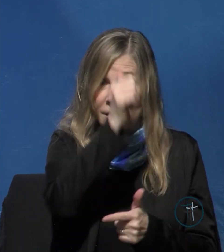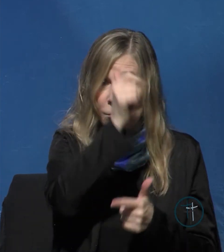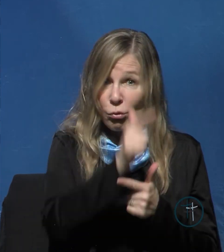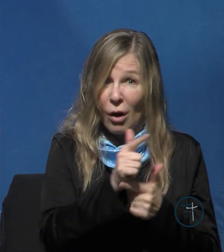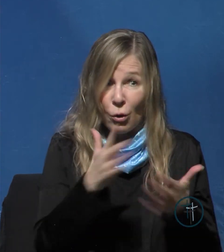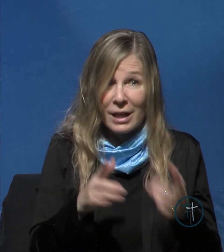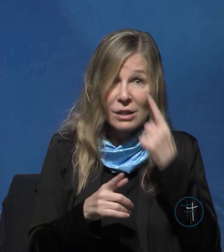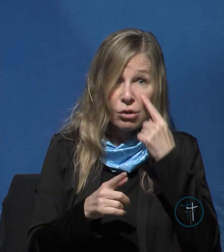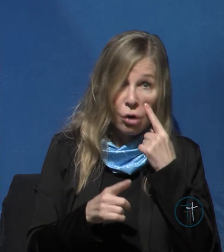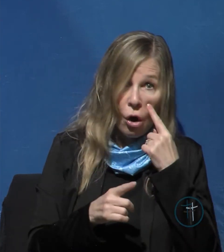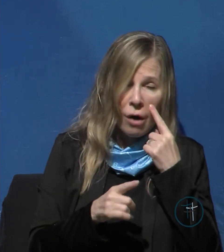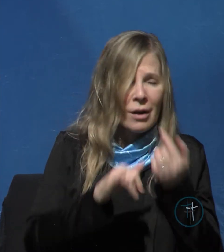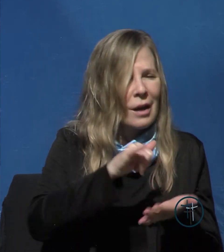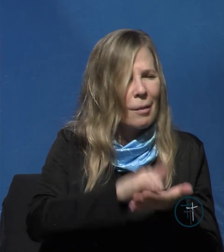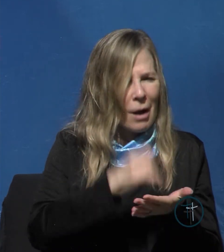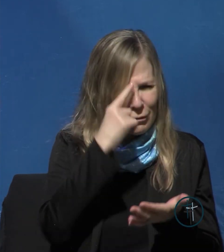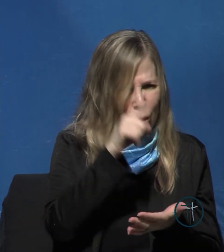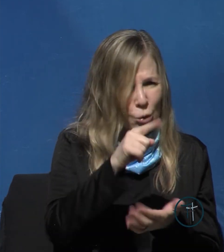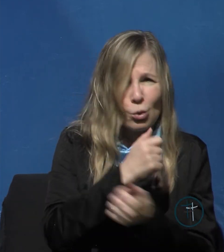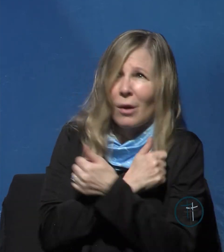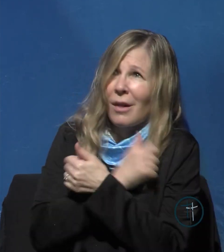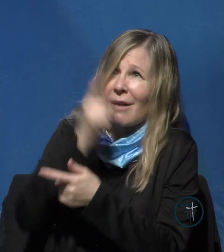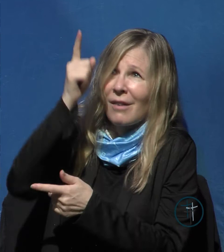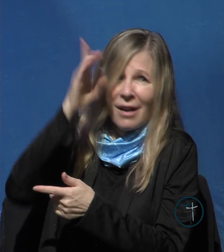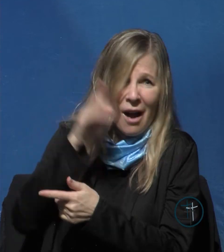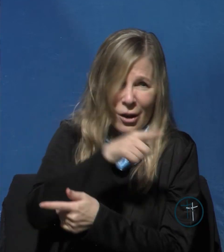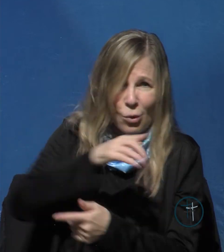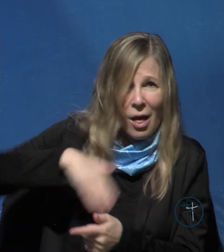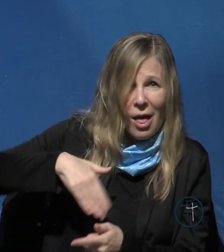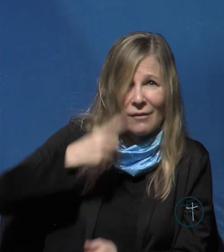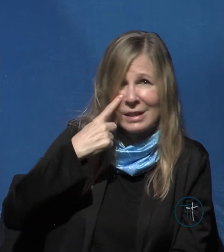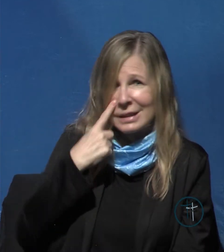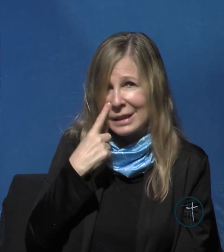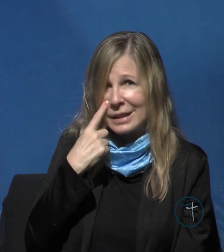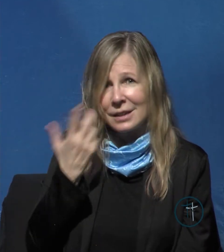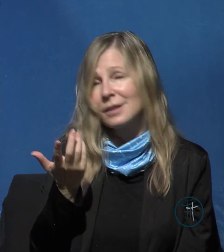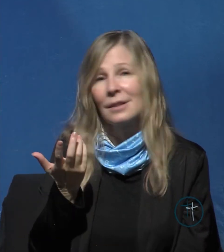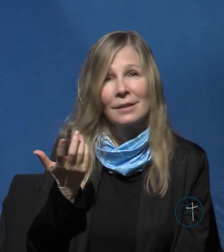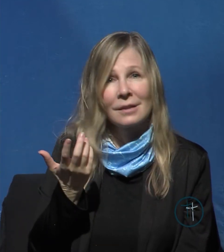has seen, cannot love God, whom he has not seen.